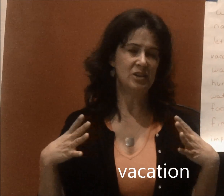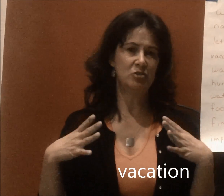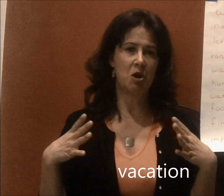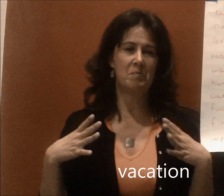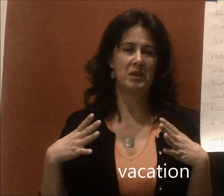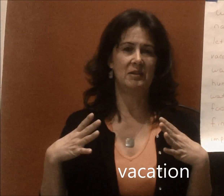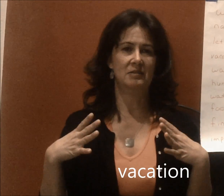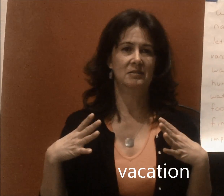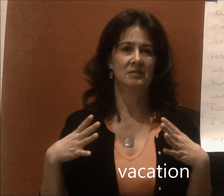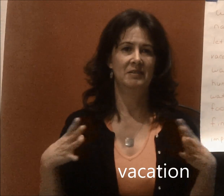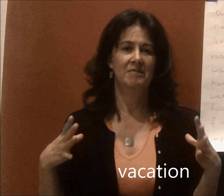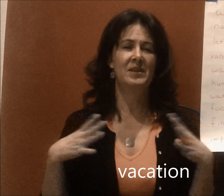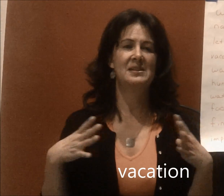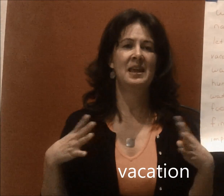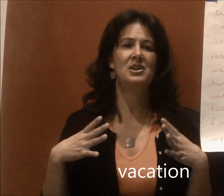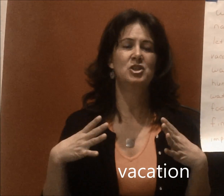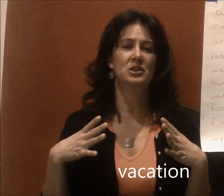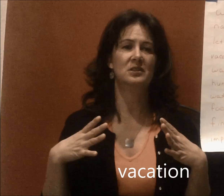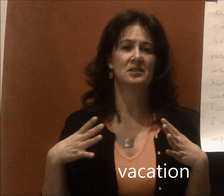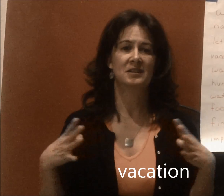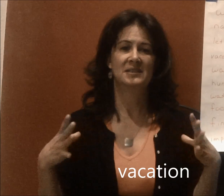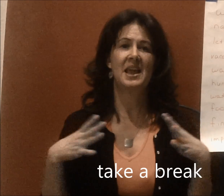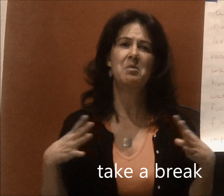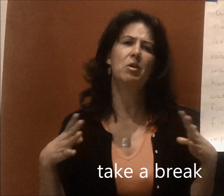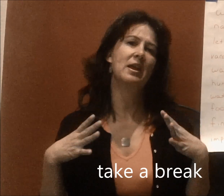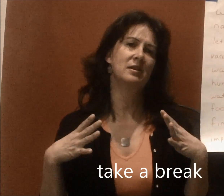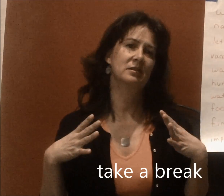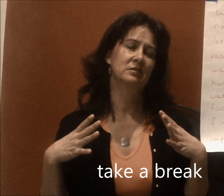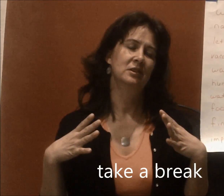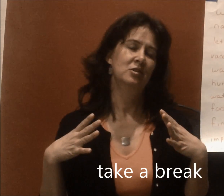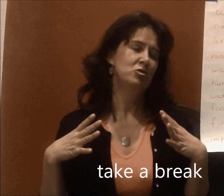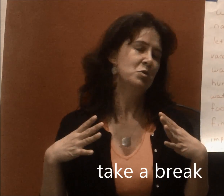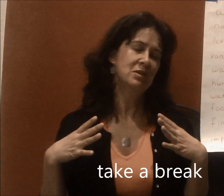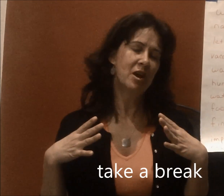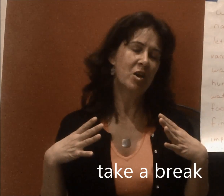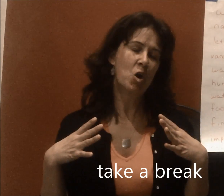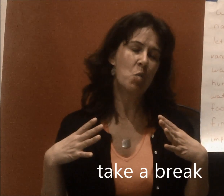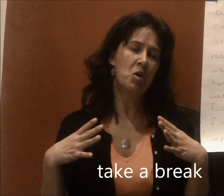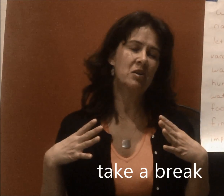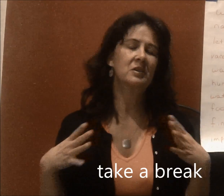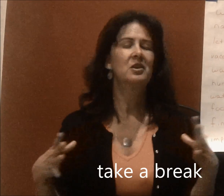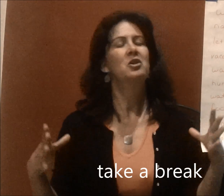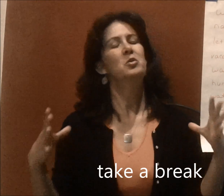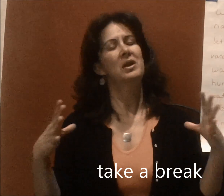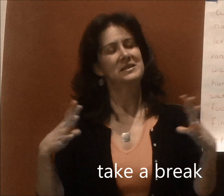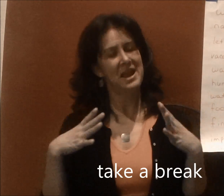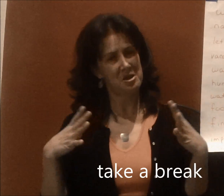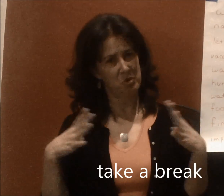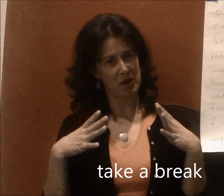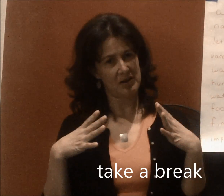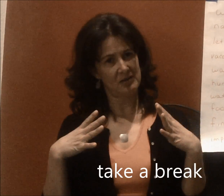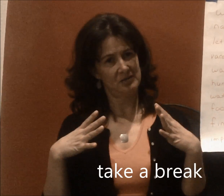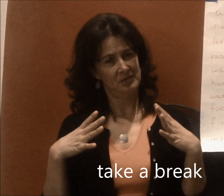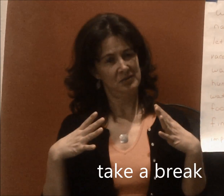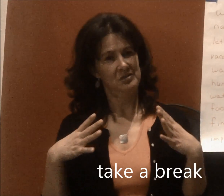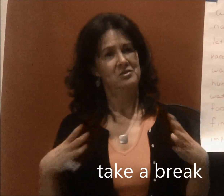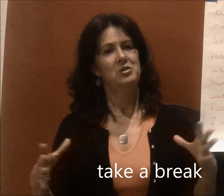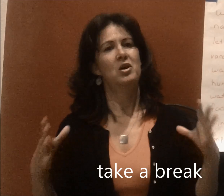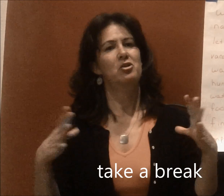your armpit. Vacation. Take a break. You're doing a lot of homework, you want to take a break. You want to go